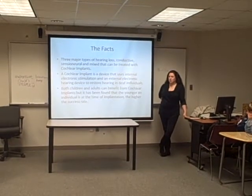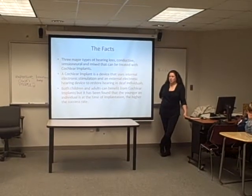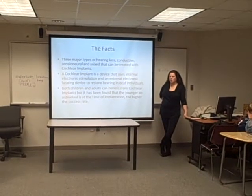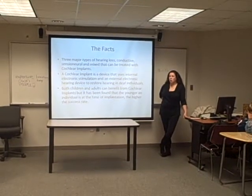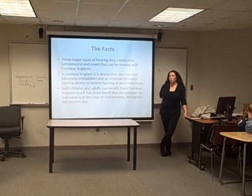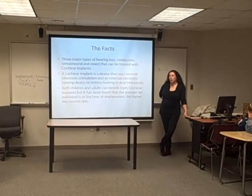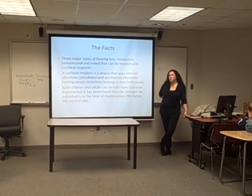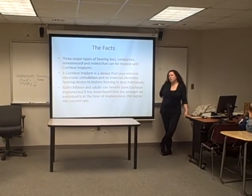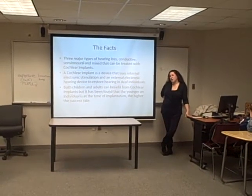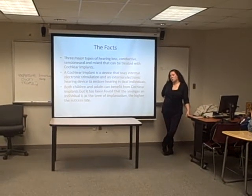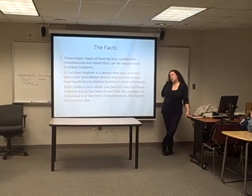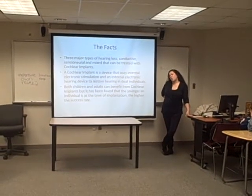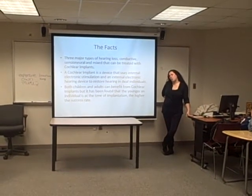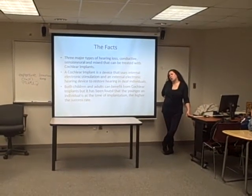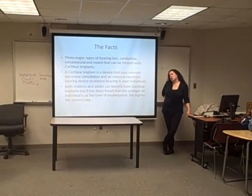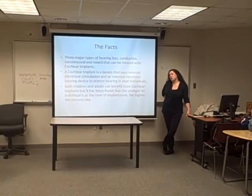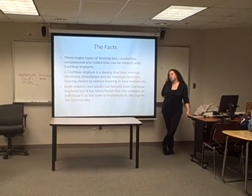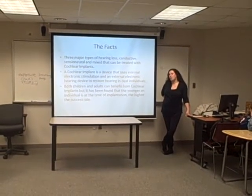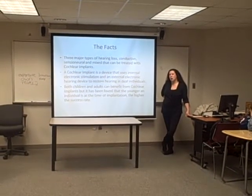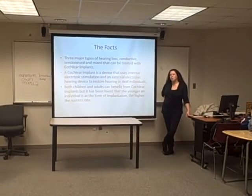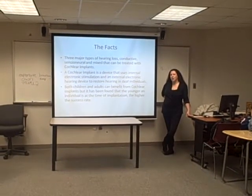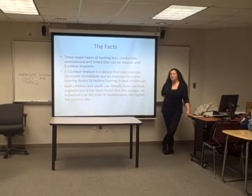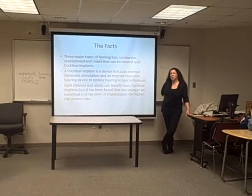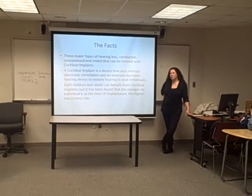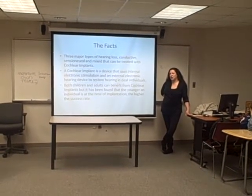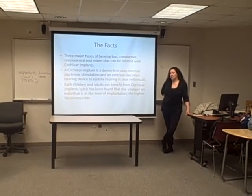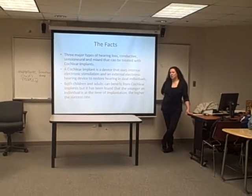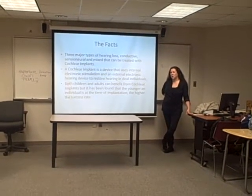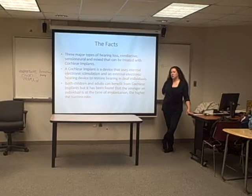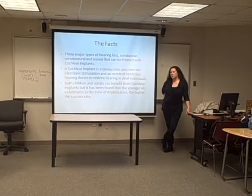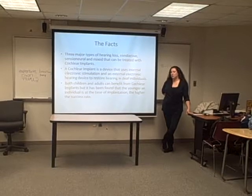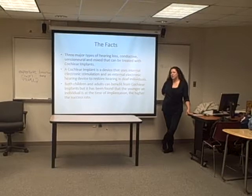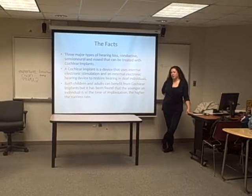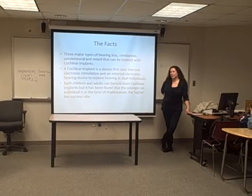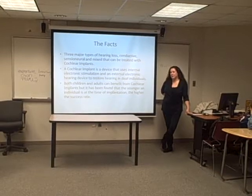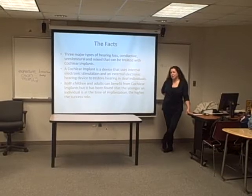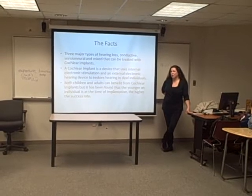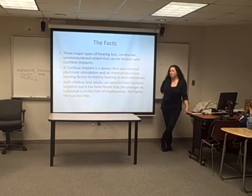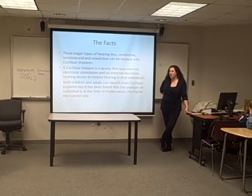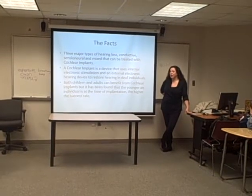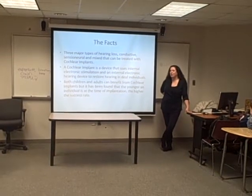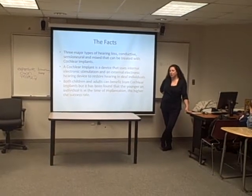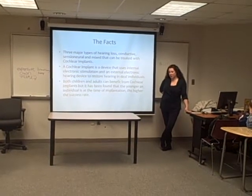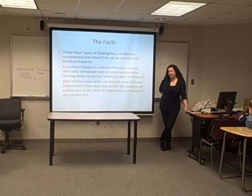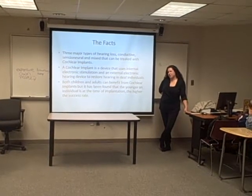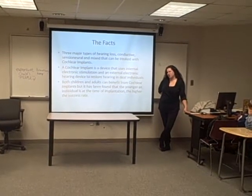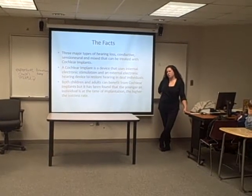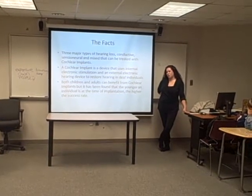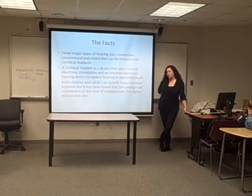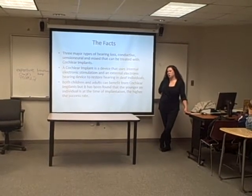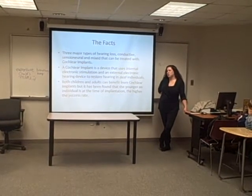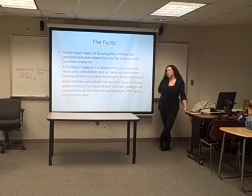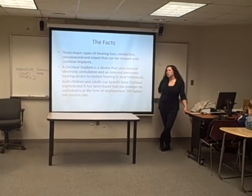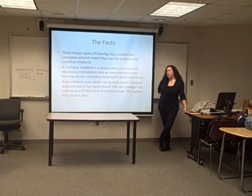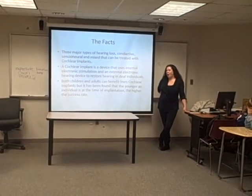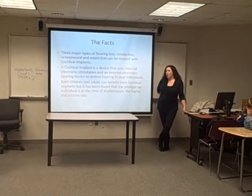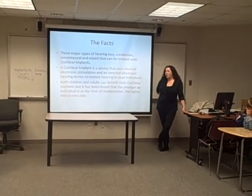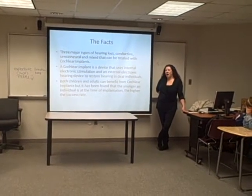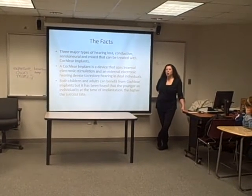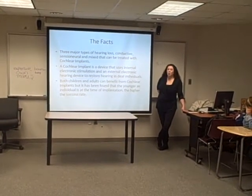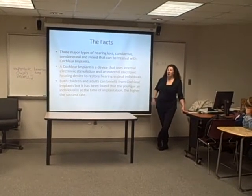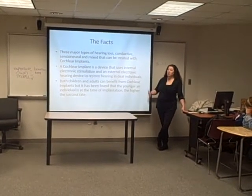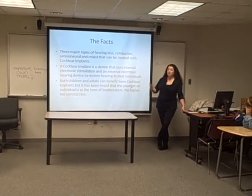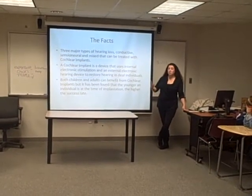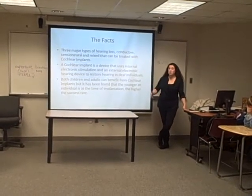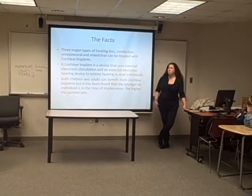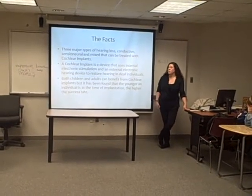felt, growing up in the hearing world, I felt if I could give my daughter the chance to hear, make life a little bit easier for her.